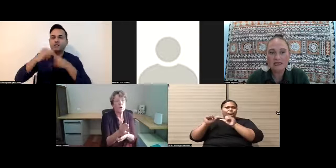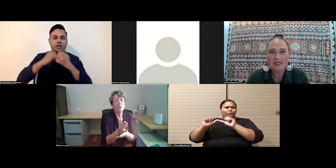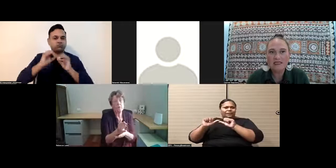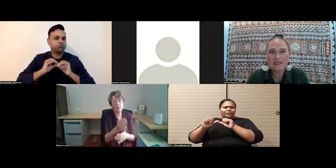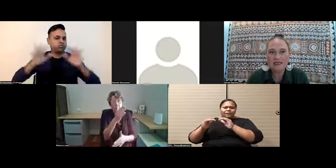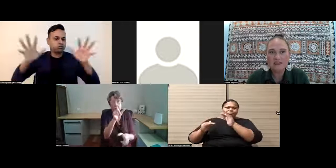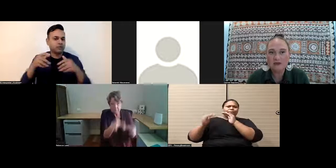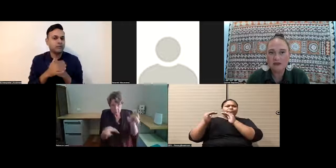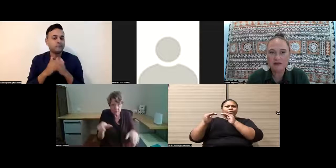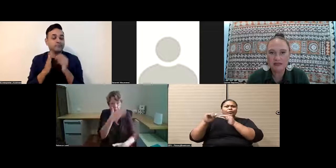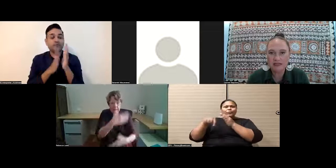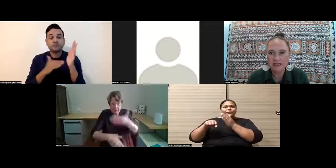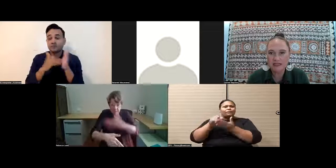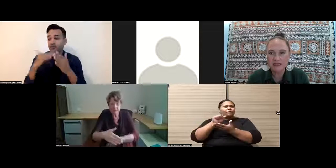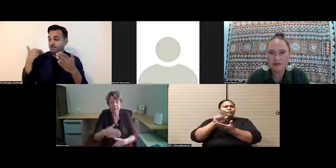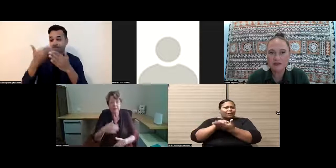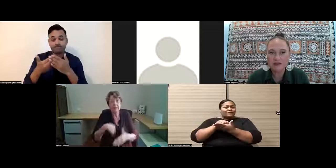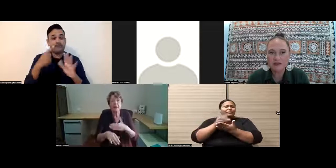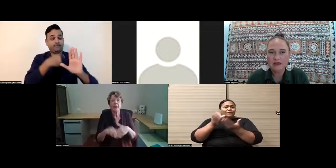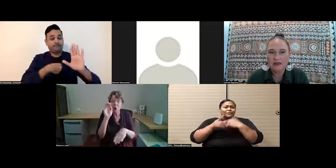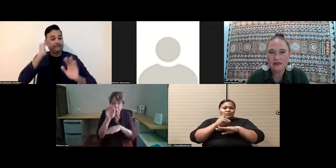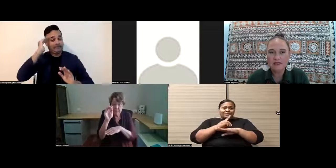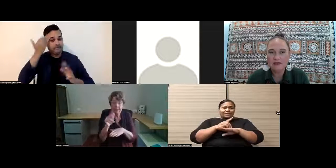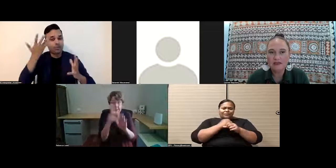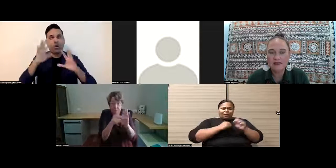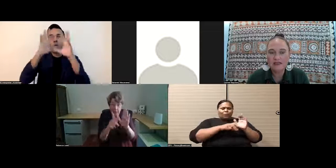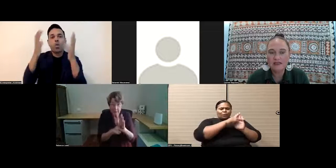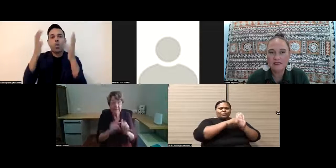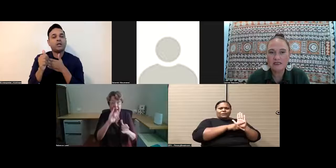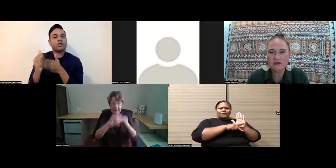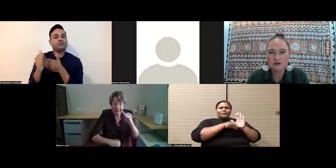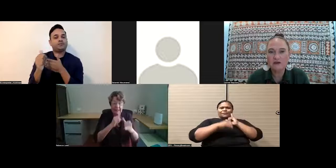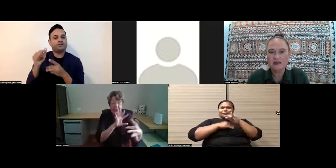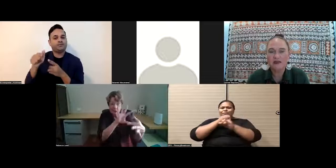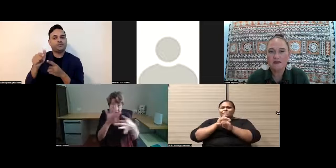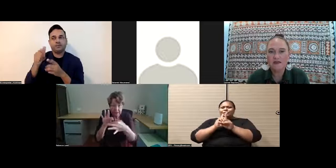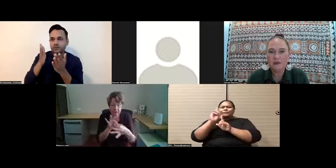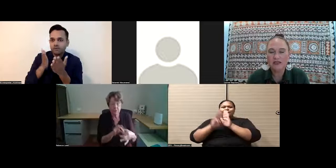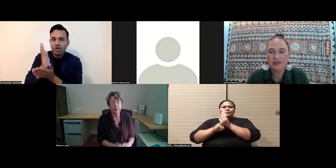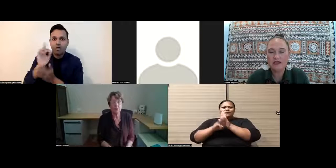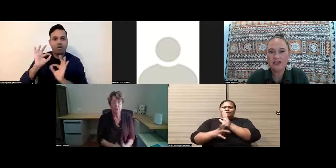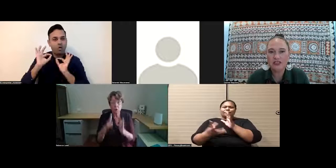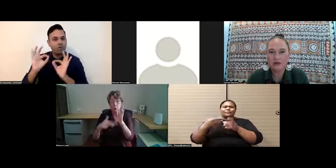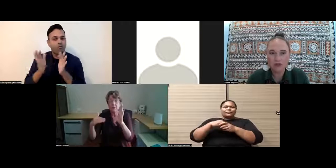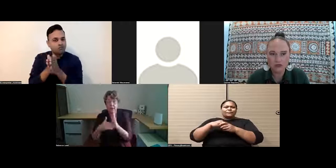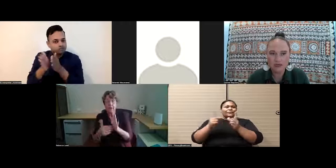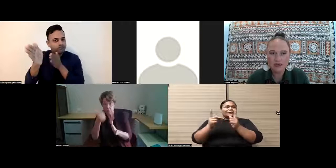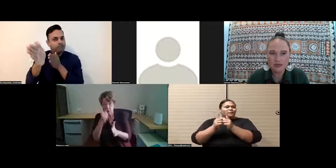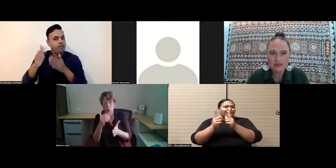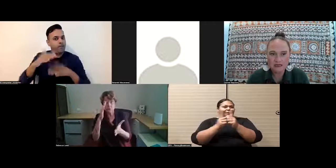international development engagements. New Zealand recognizes the critical link between genuine